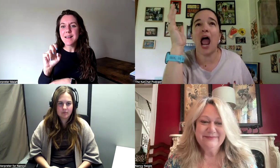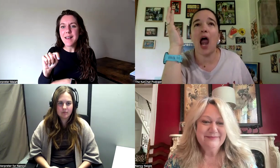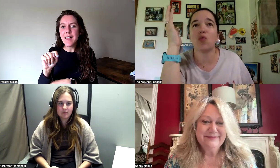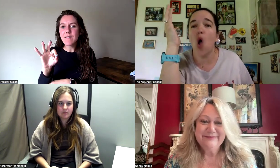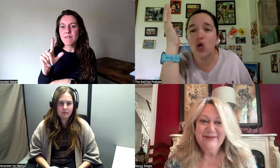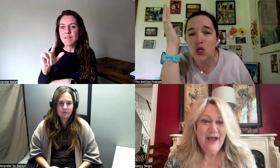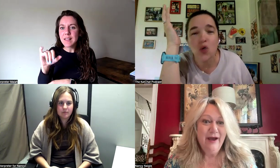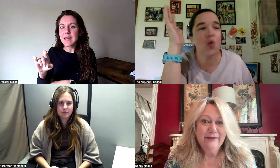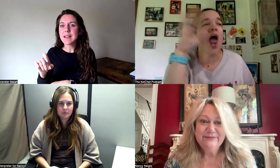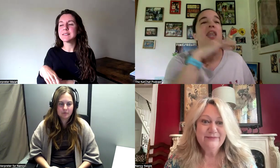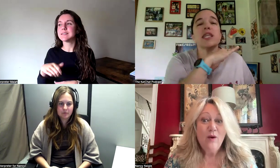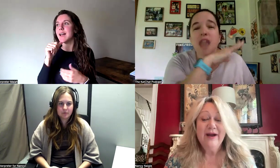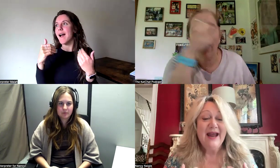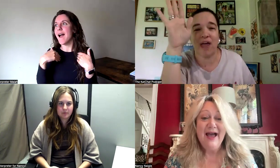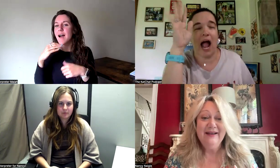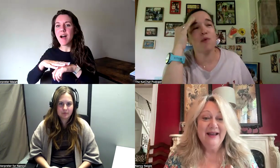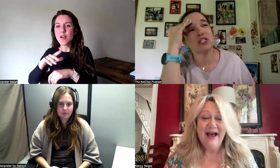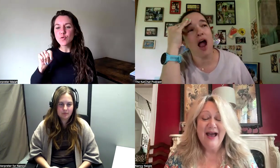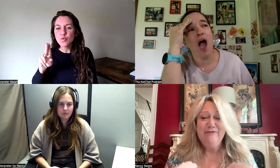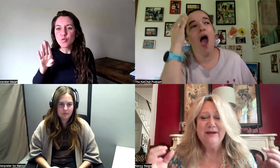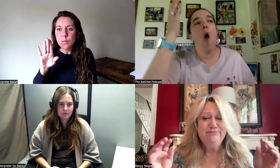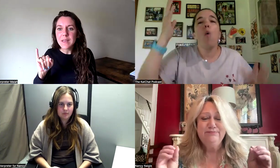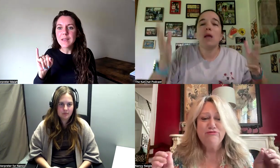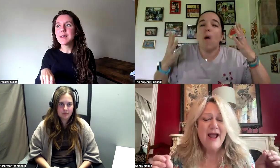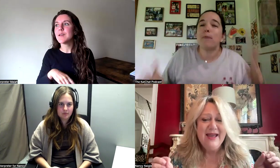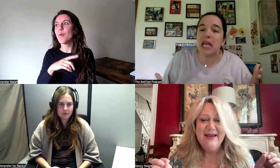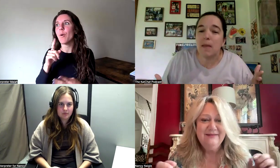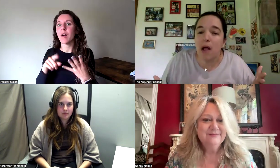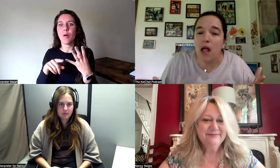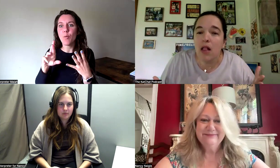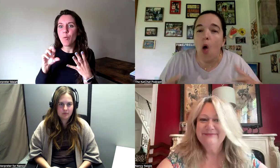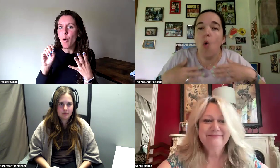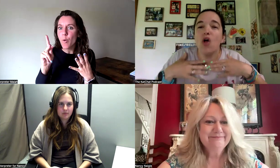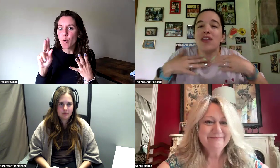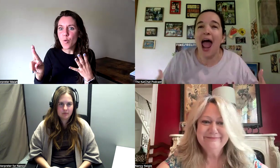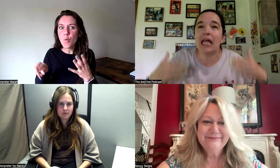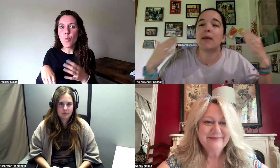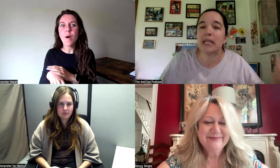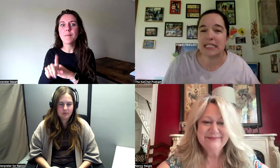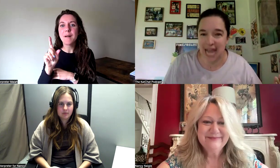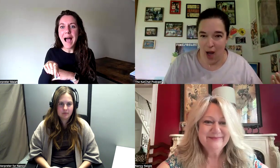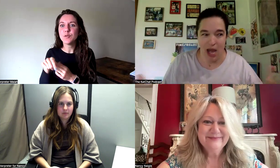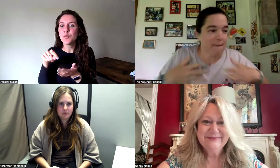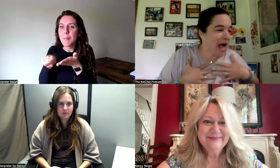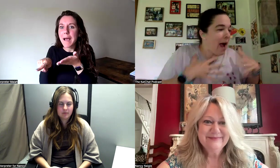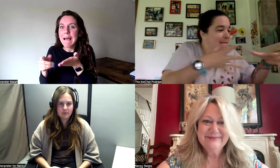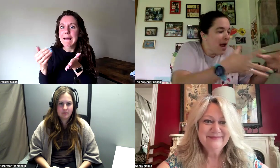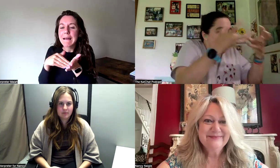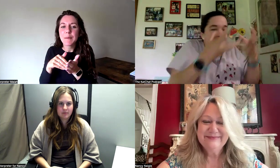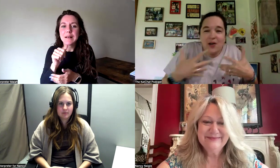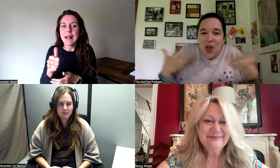it's not on Roku. Well, and Not, I I was I like, have been what about praying. people who are not in the military?